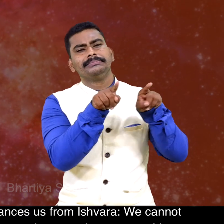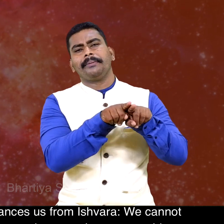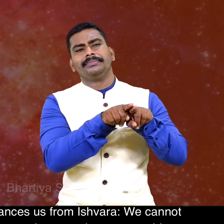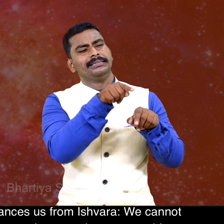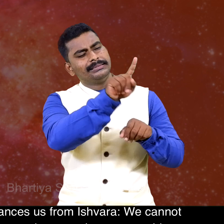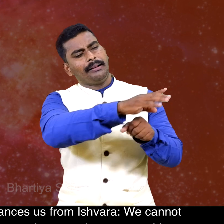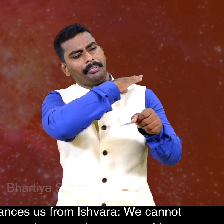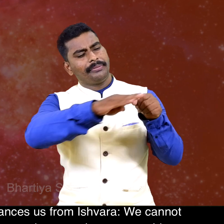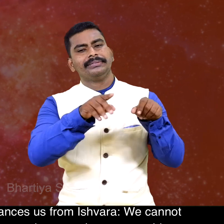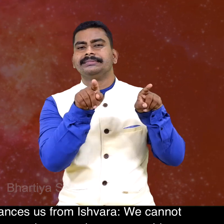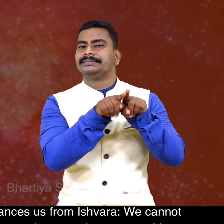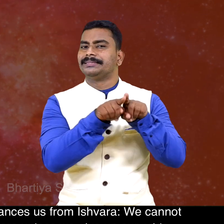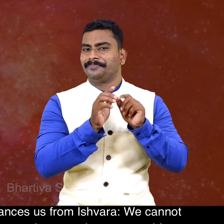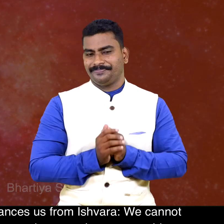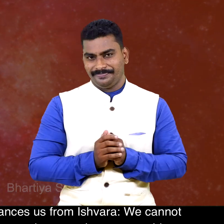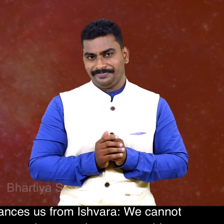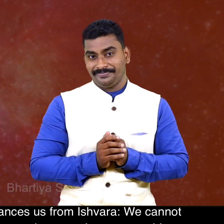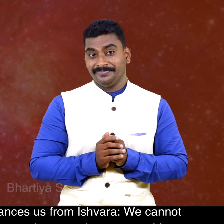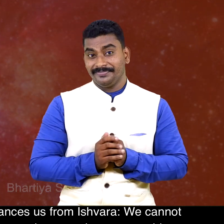Pride distances us from Ishvara.